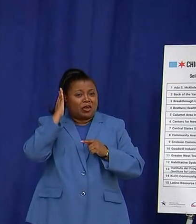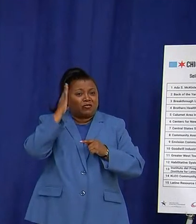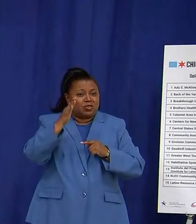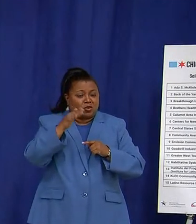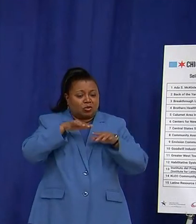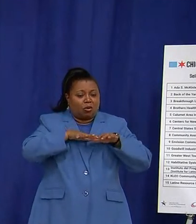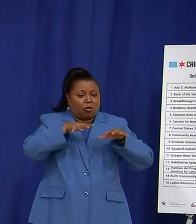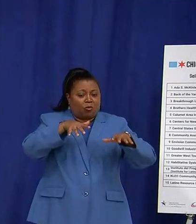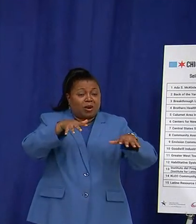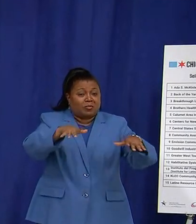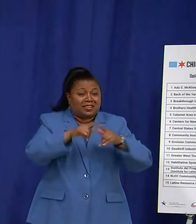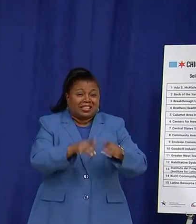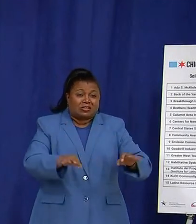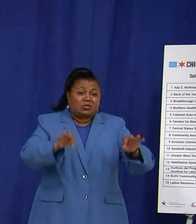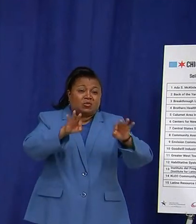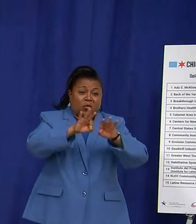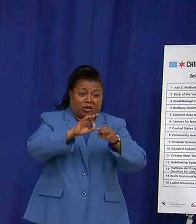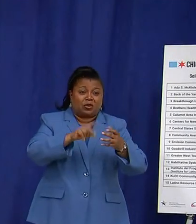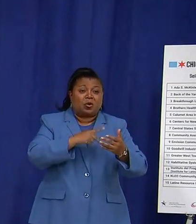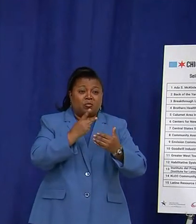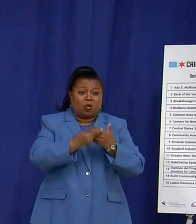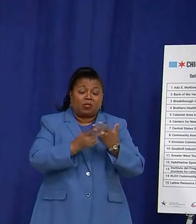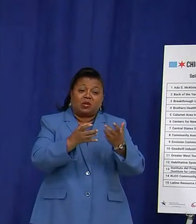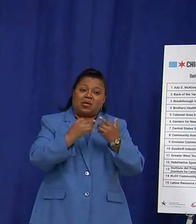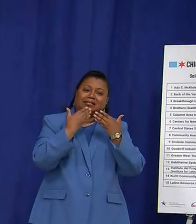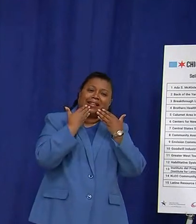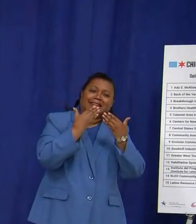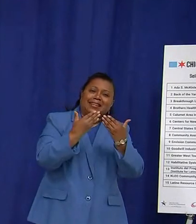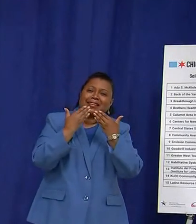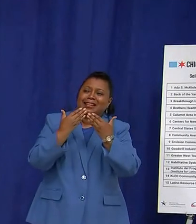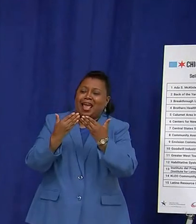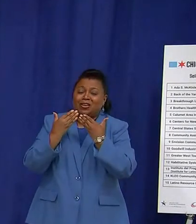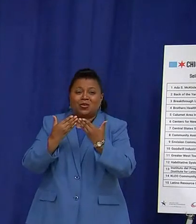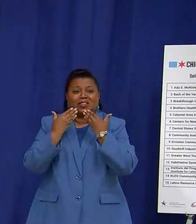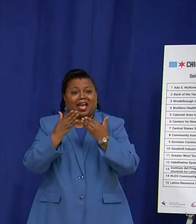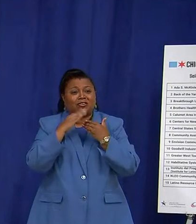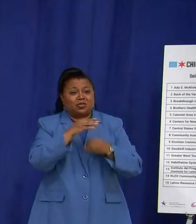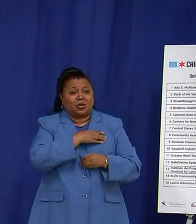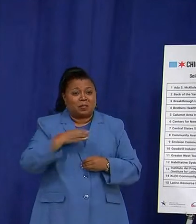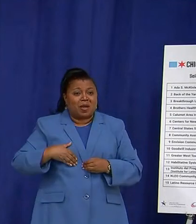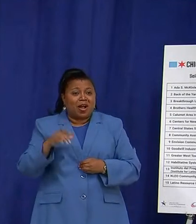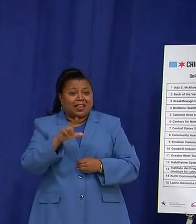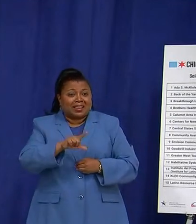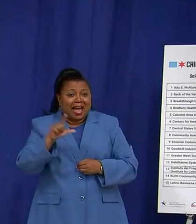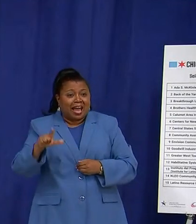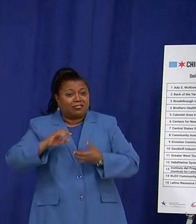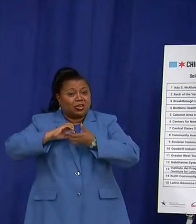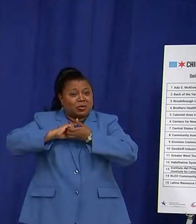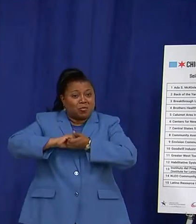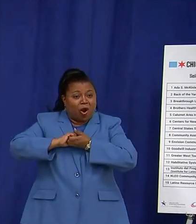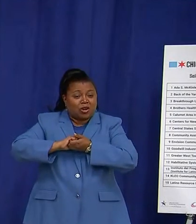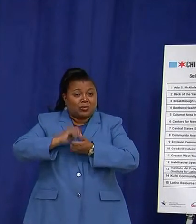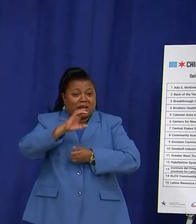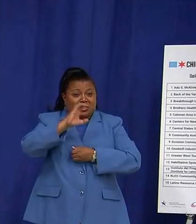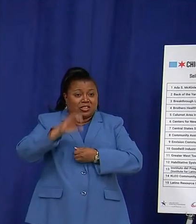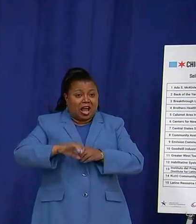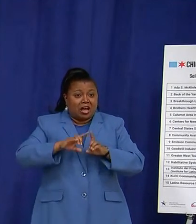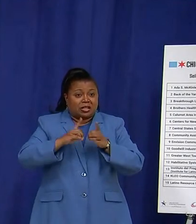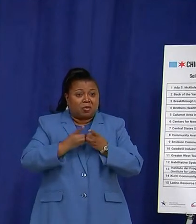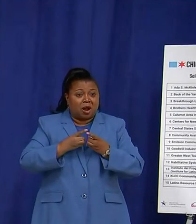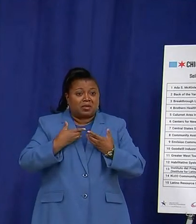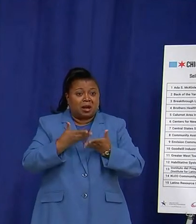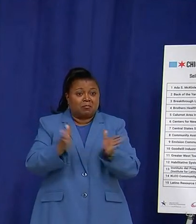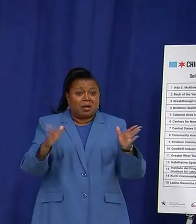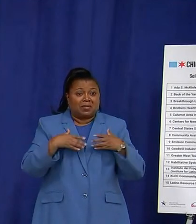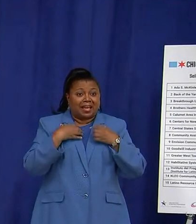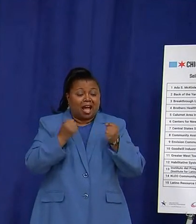future ripples of this critical program, we want to say thank you. Thank you to Mayor Lightfoot, the partnership, Chicago Department of